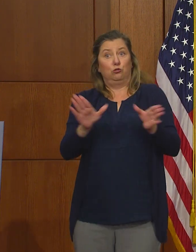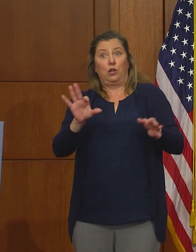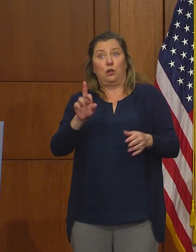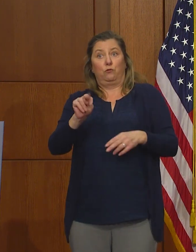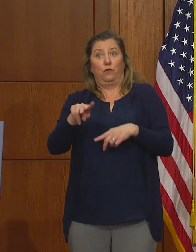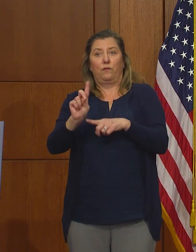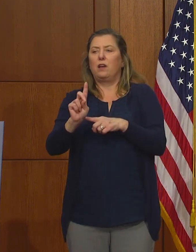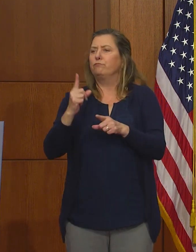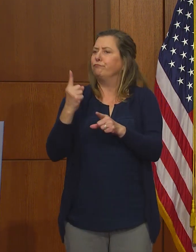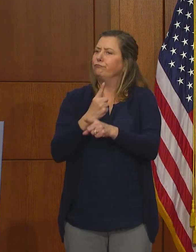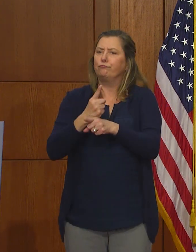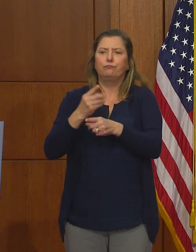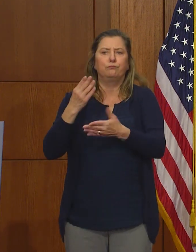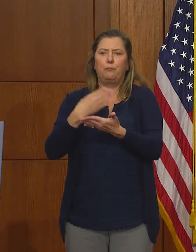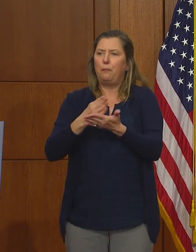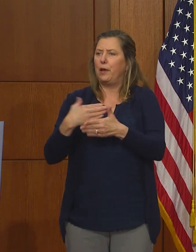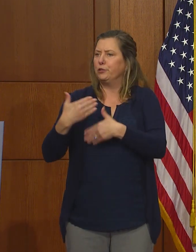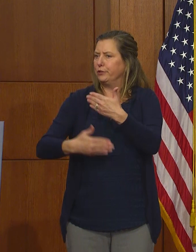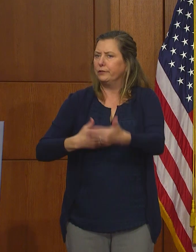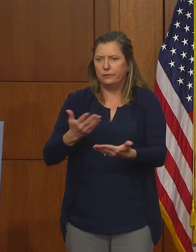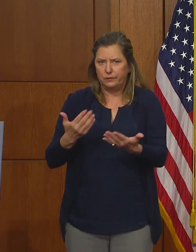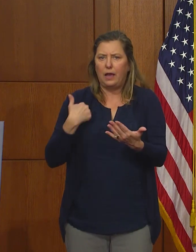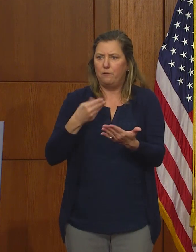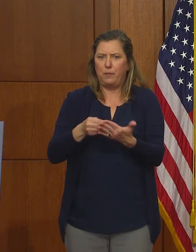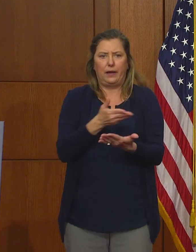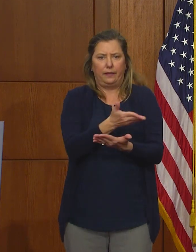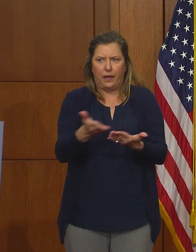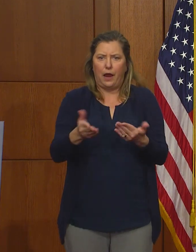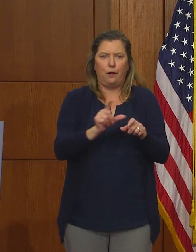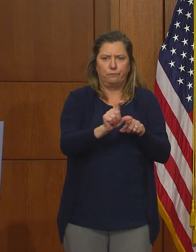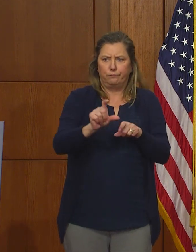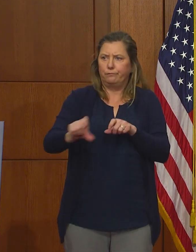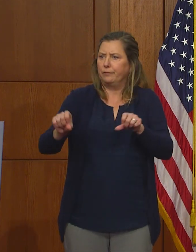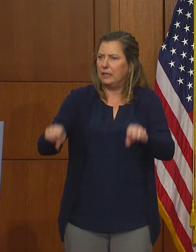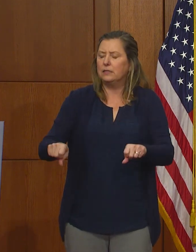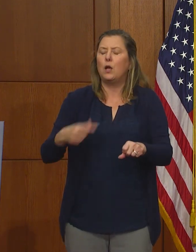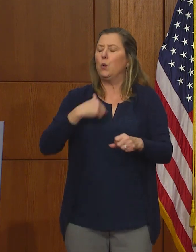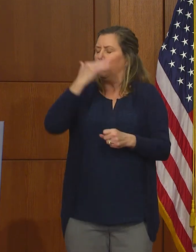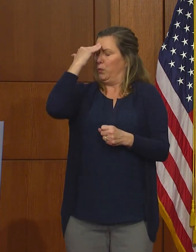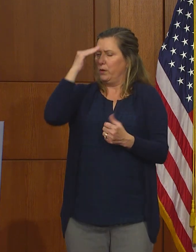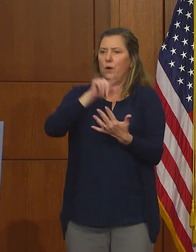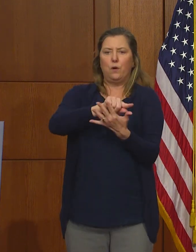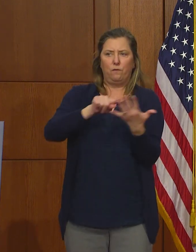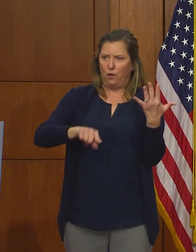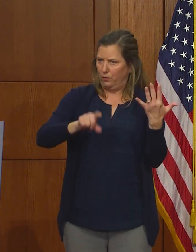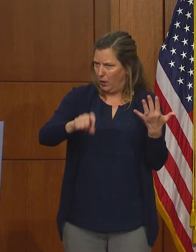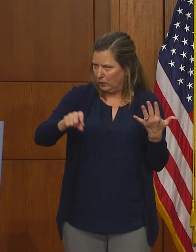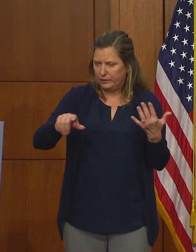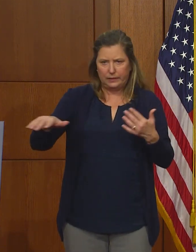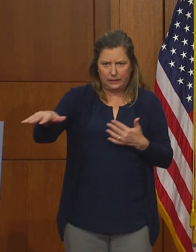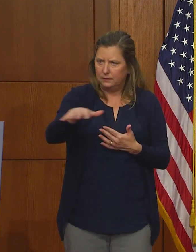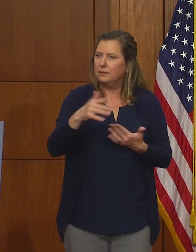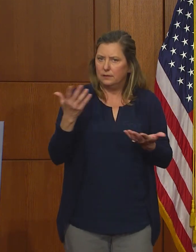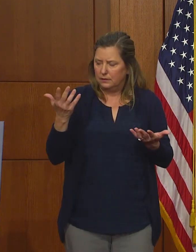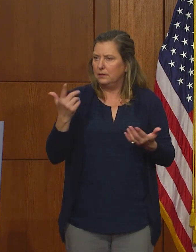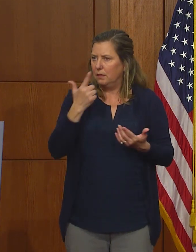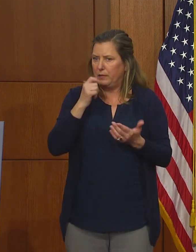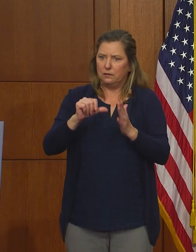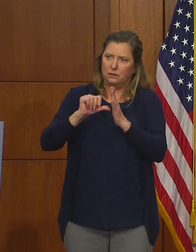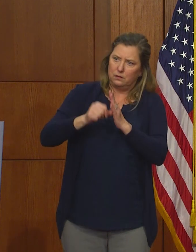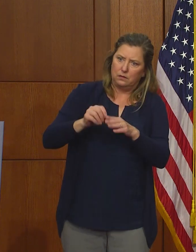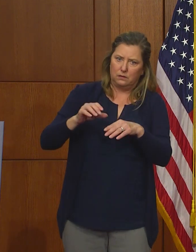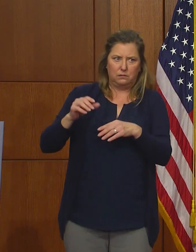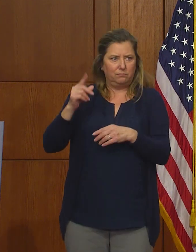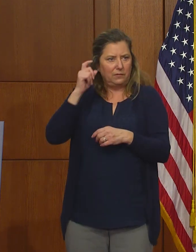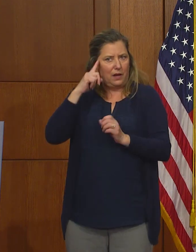and just the normal budget process we go through. So we're keenly aware of all those needs because of the emphasis put on